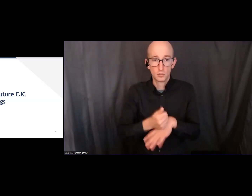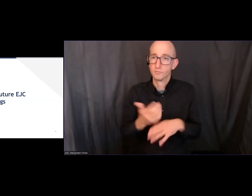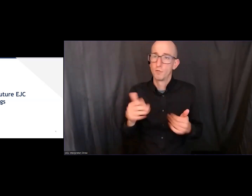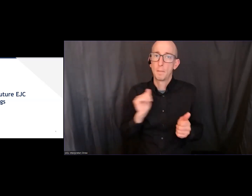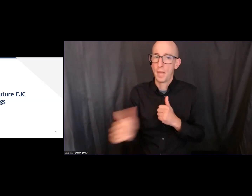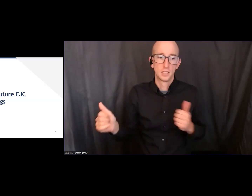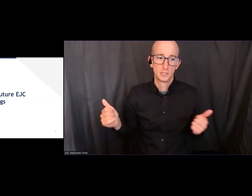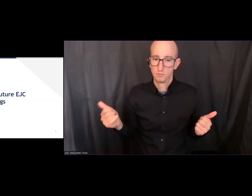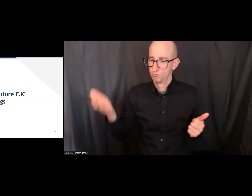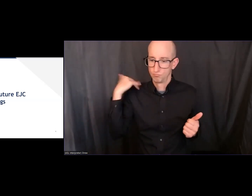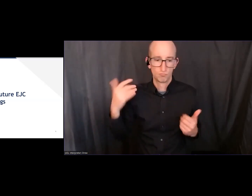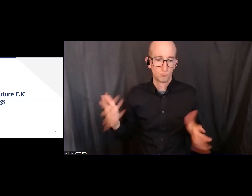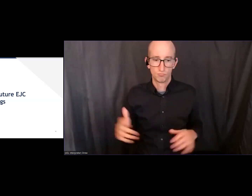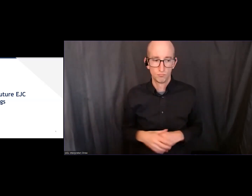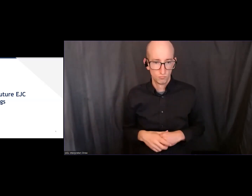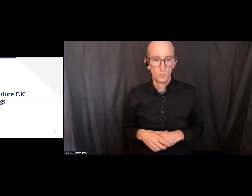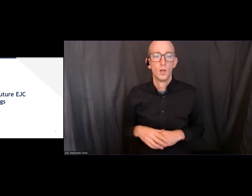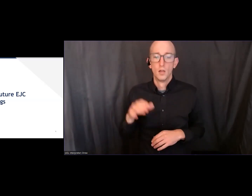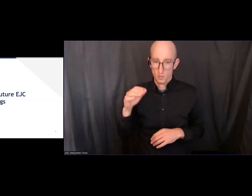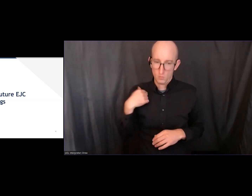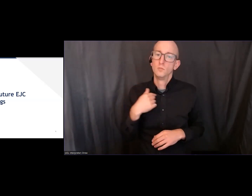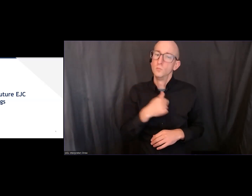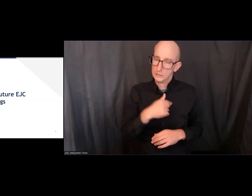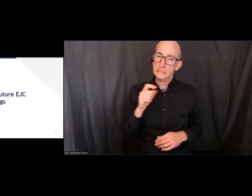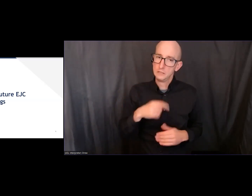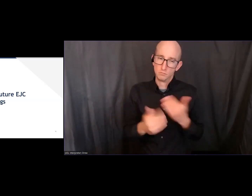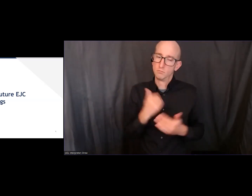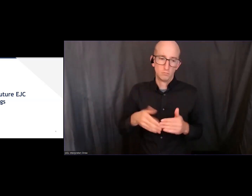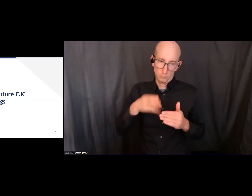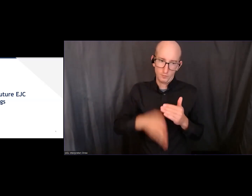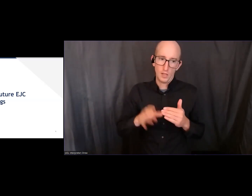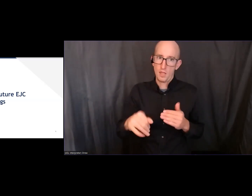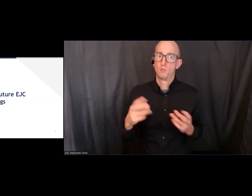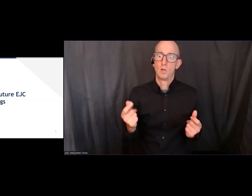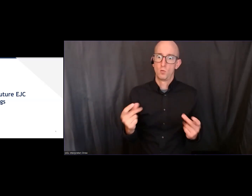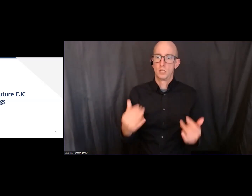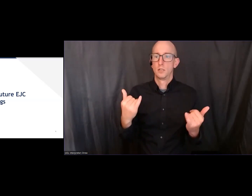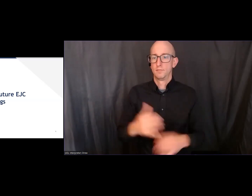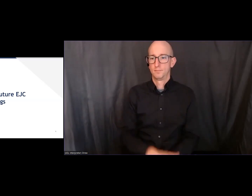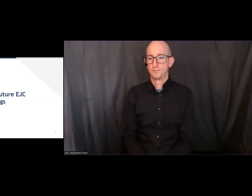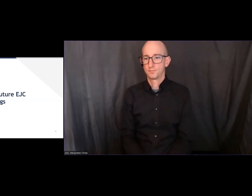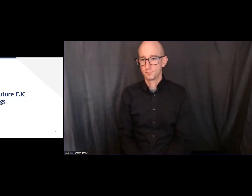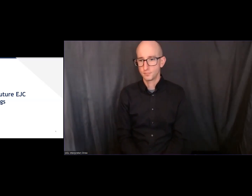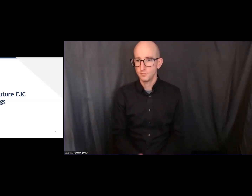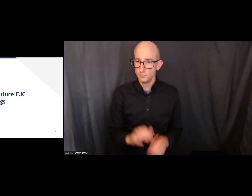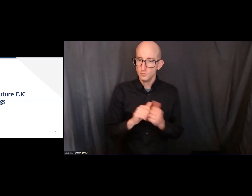And so that's something that we need to get going right away in terms of revising the definition.